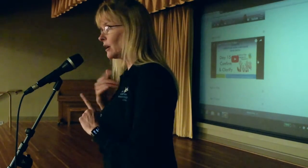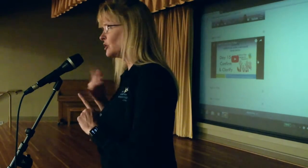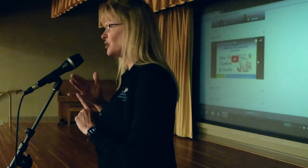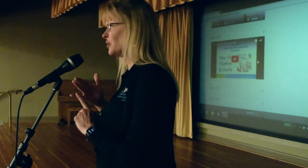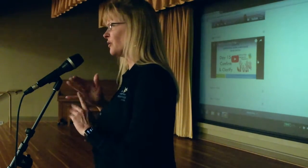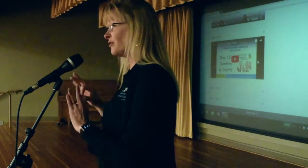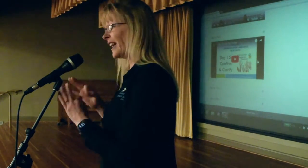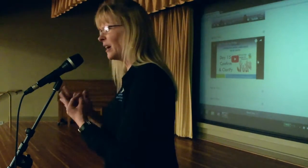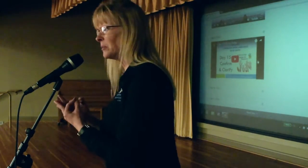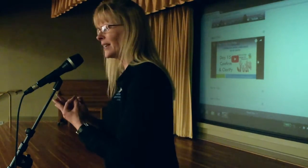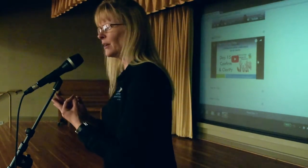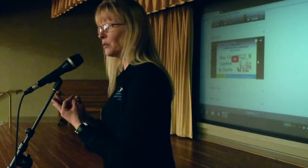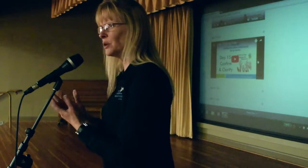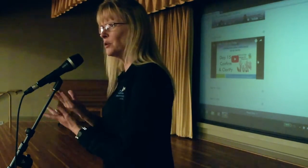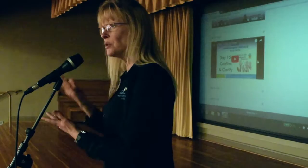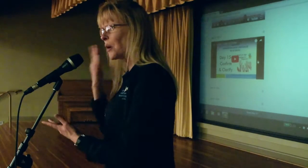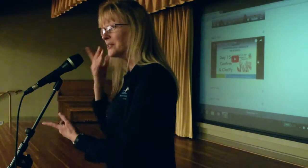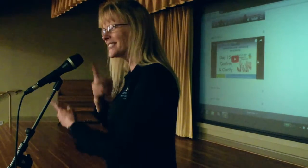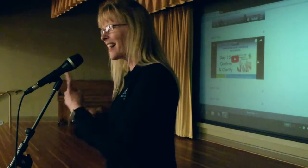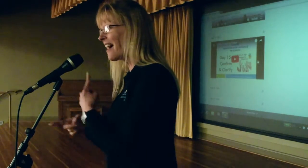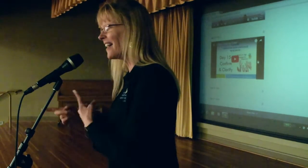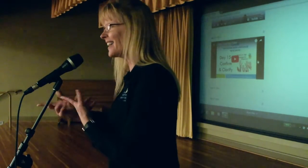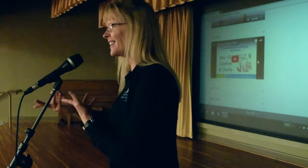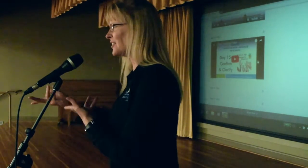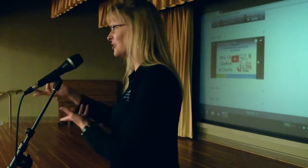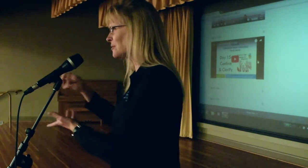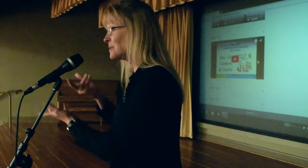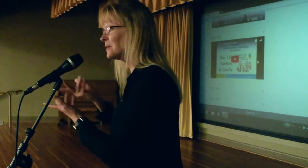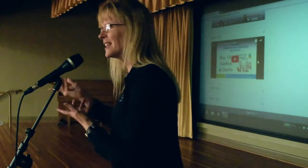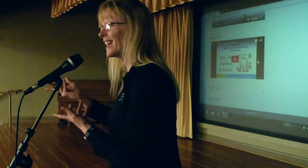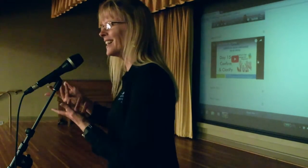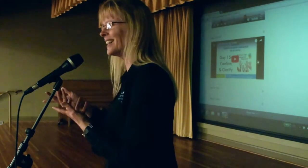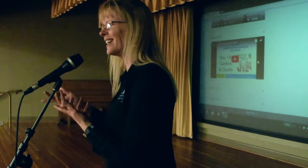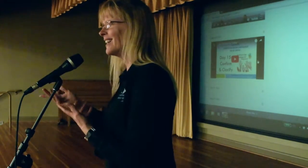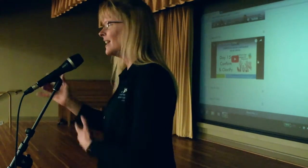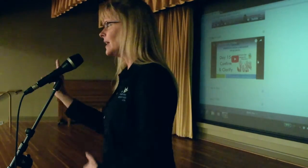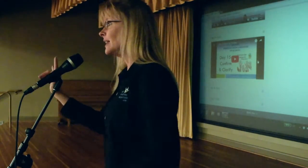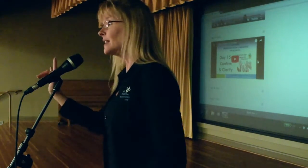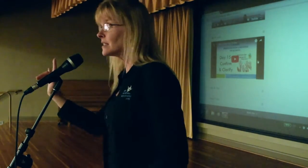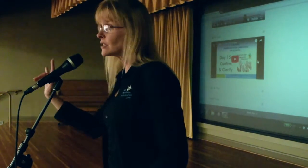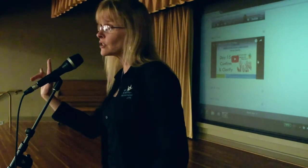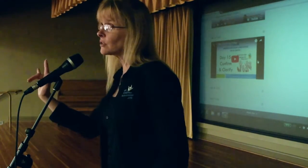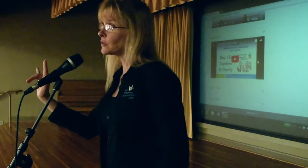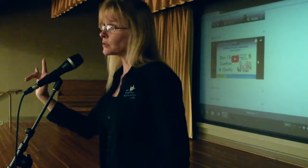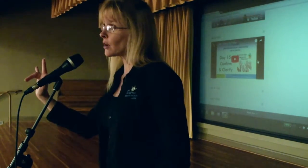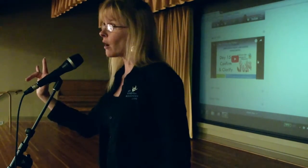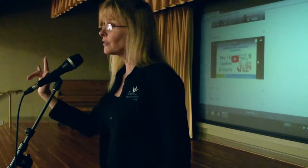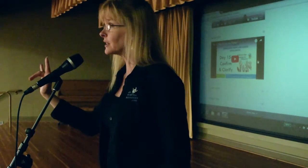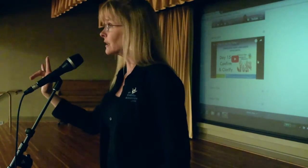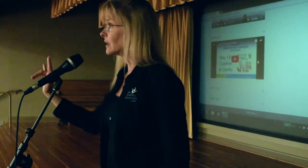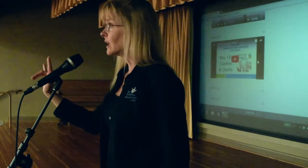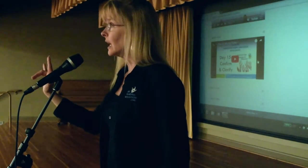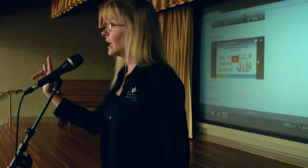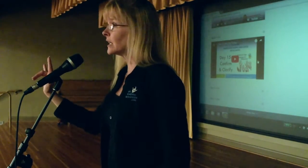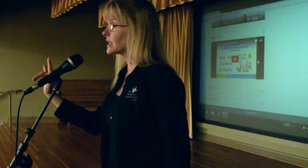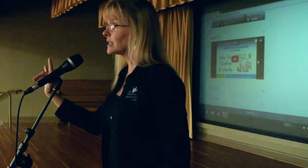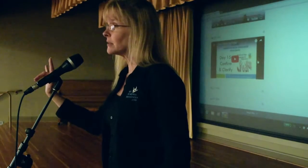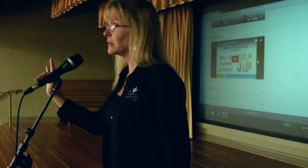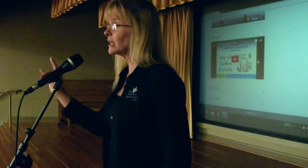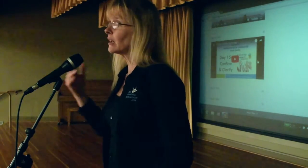because you're a family, when you know sign and you're communicating, this is used often. And it doesn't mean,